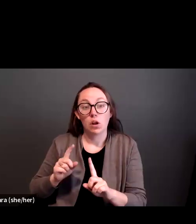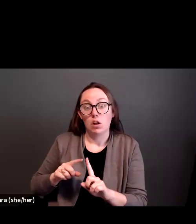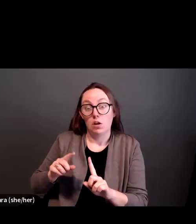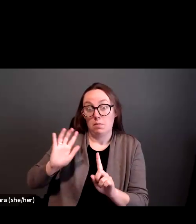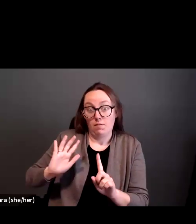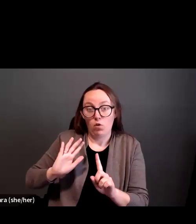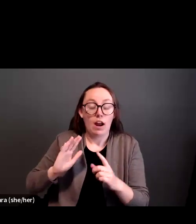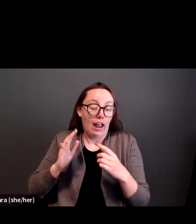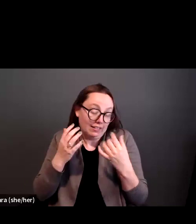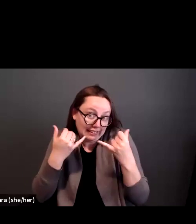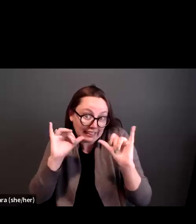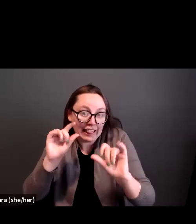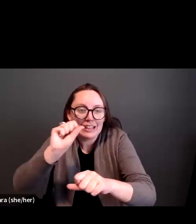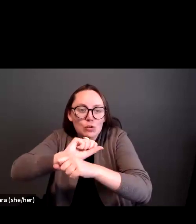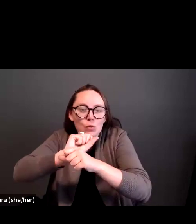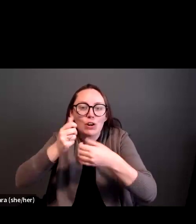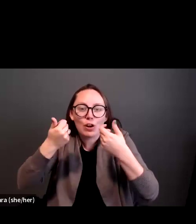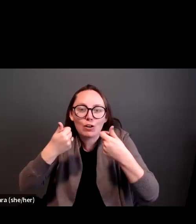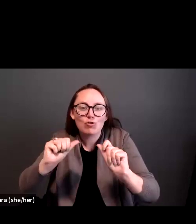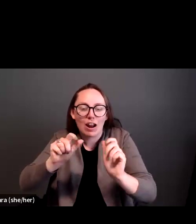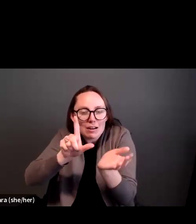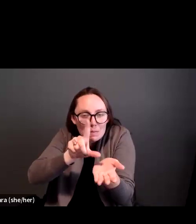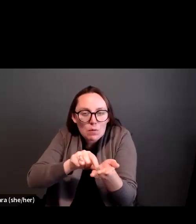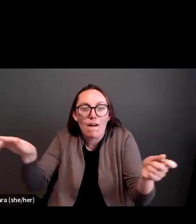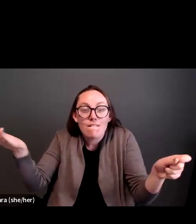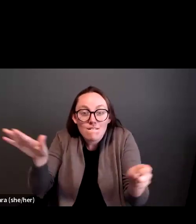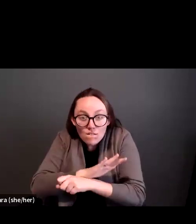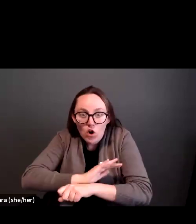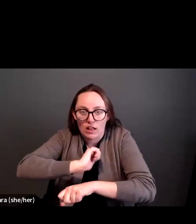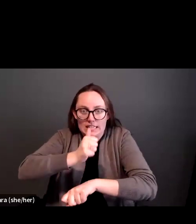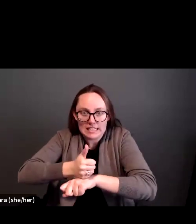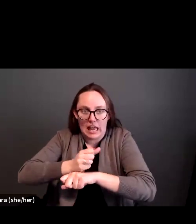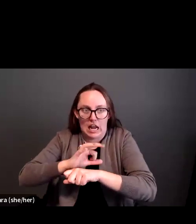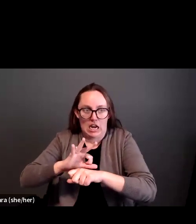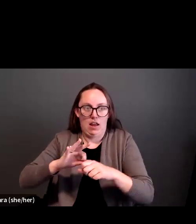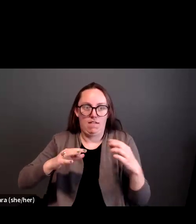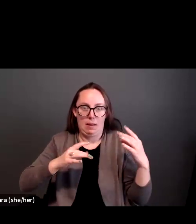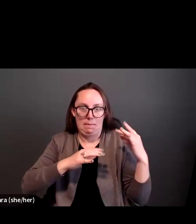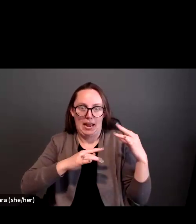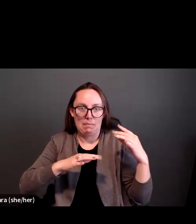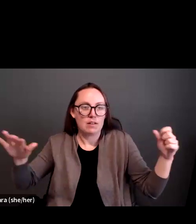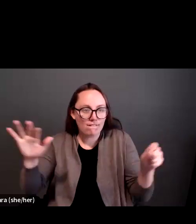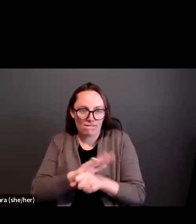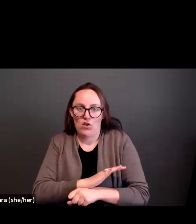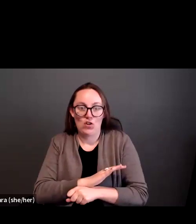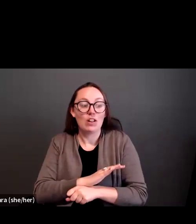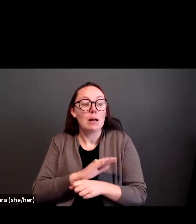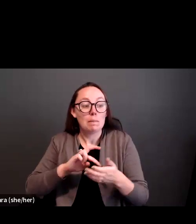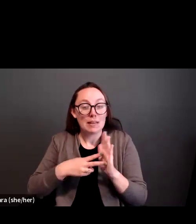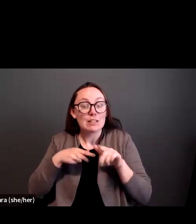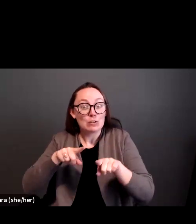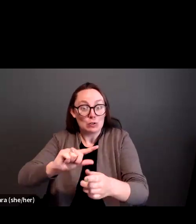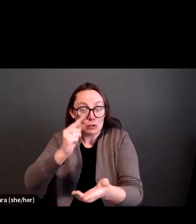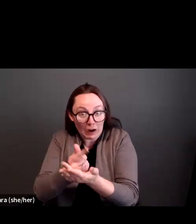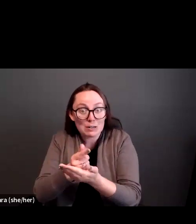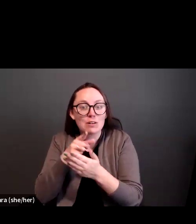so that he can play it at his upcoming graduation when the pipe band processes which we think is pretty cool, that he is able to